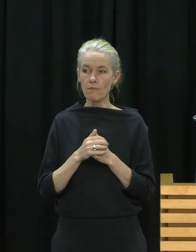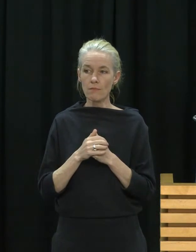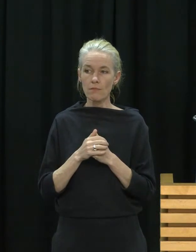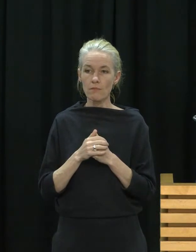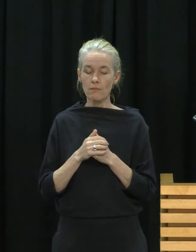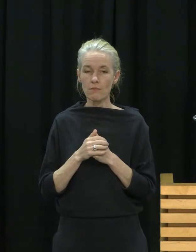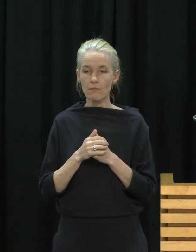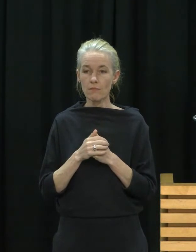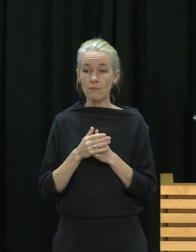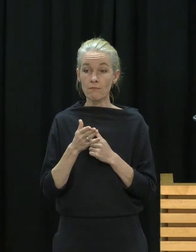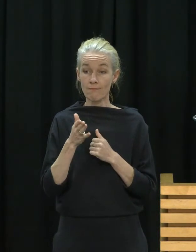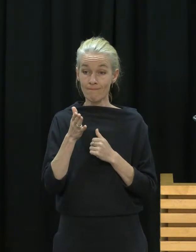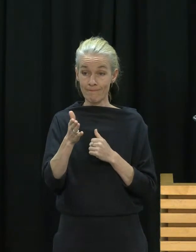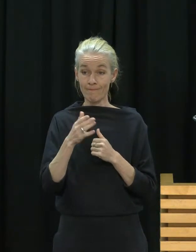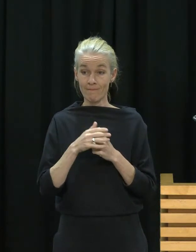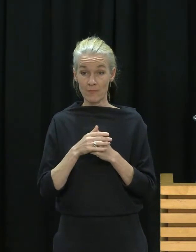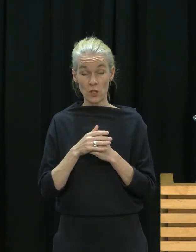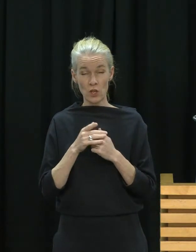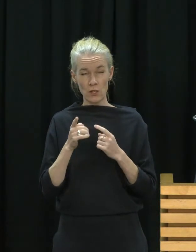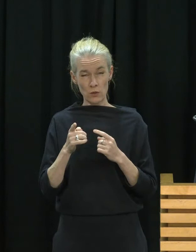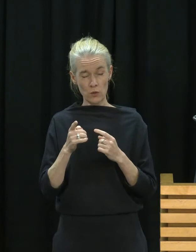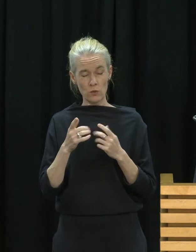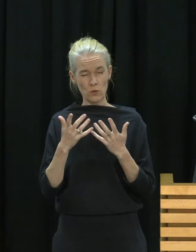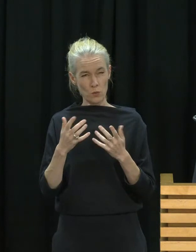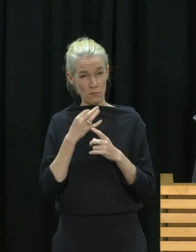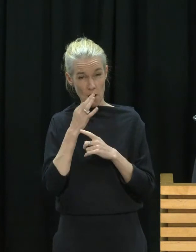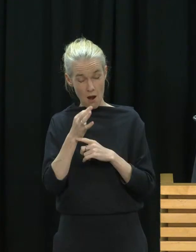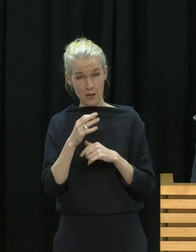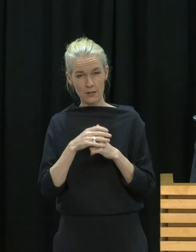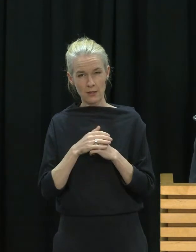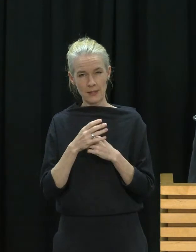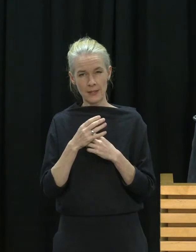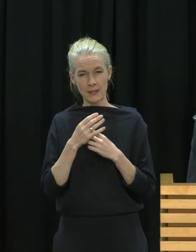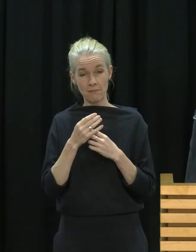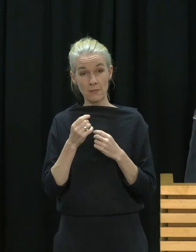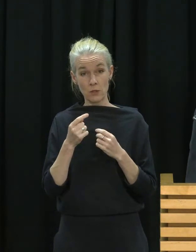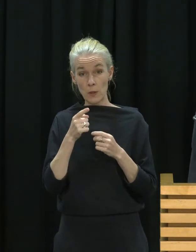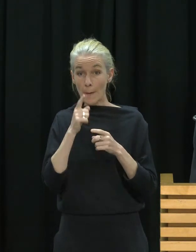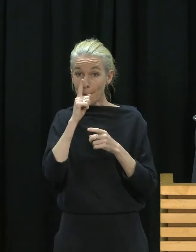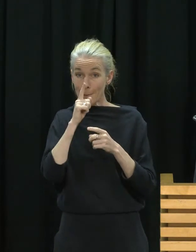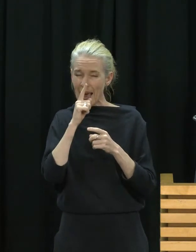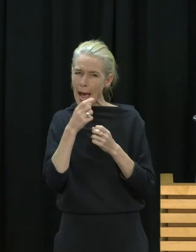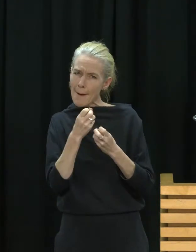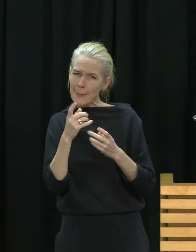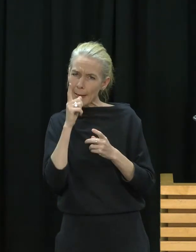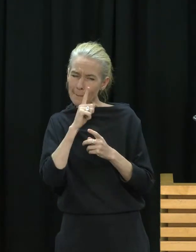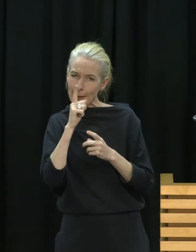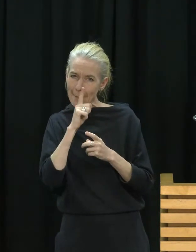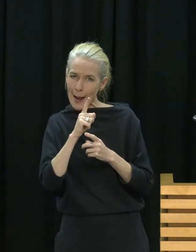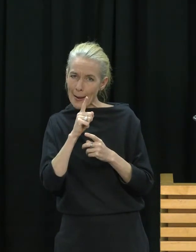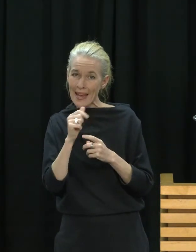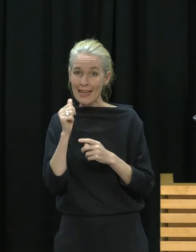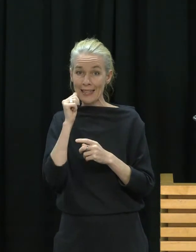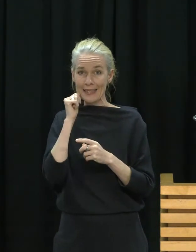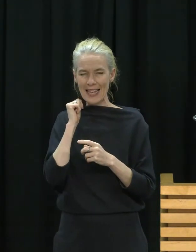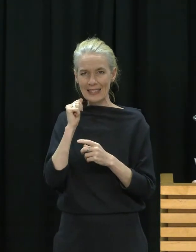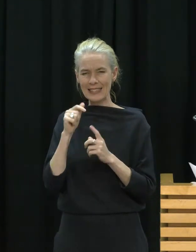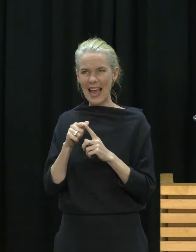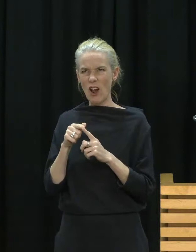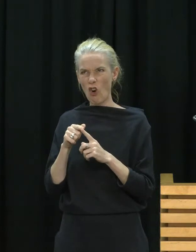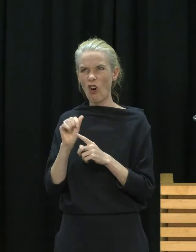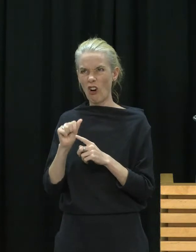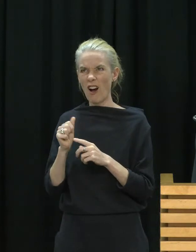for whom yesterday was their day 5 did get a test, and of those, how many of those test results have come back or are still